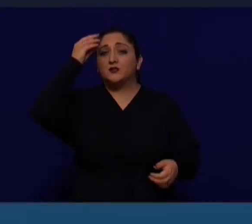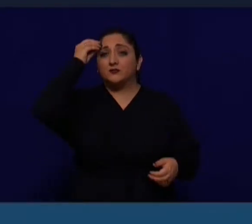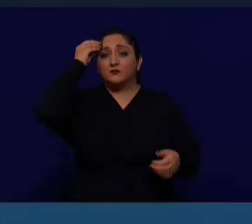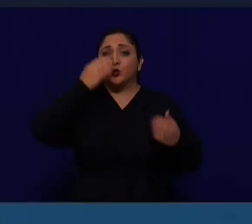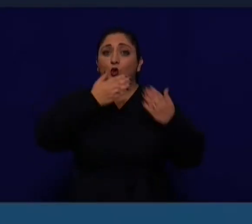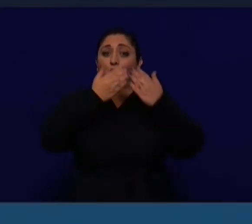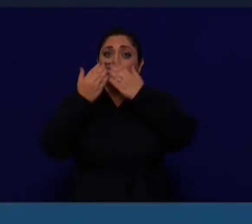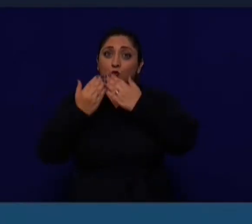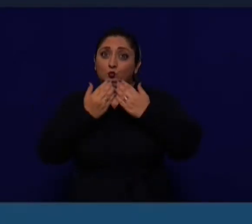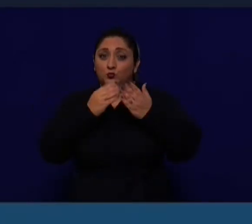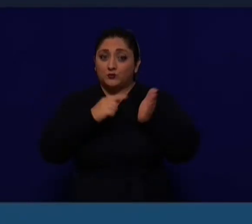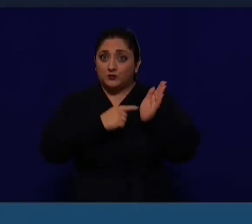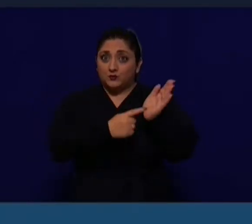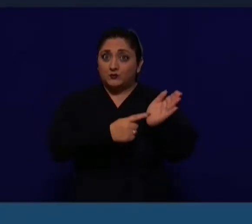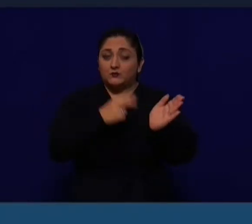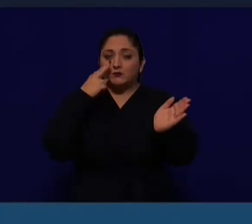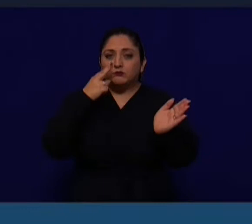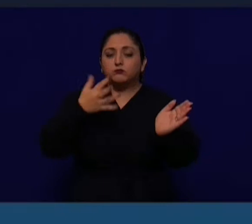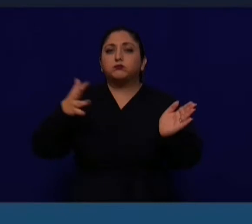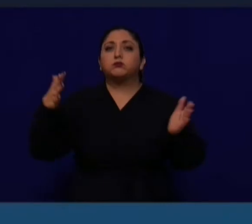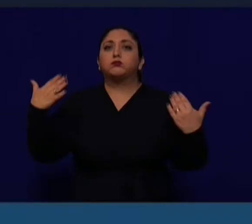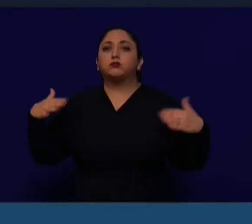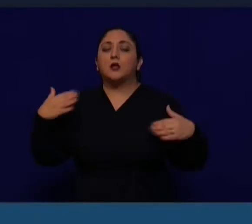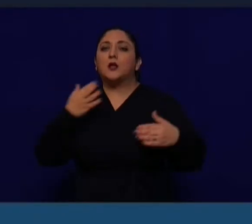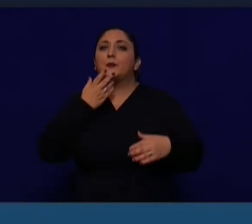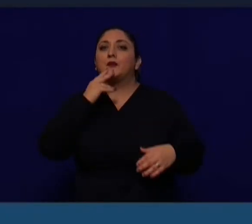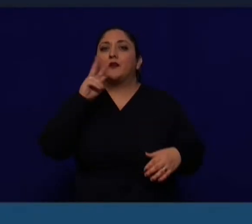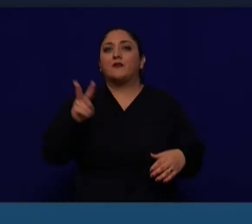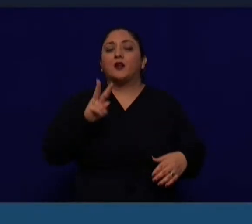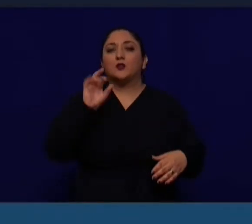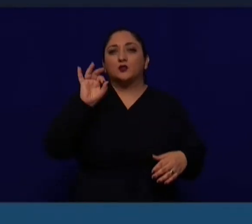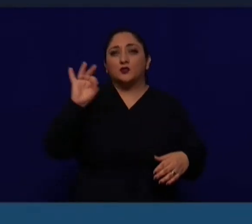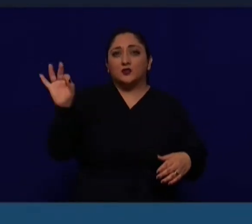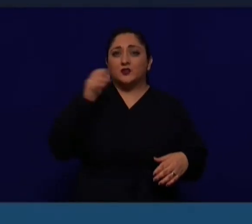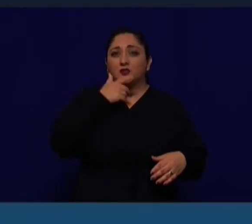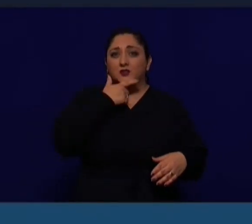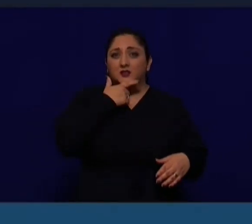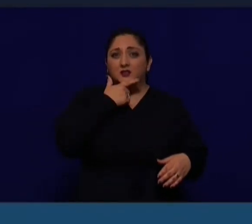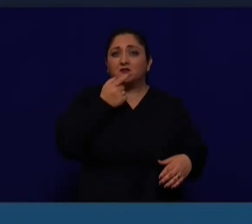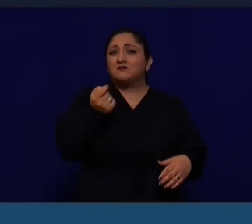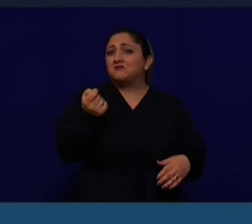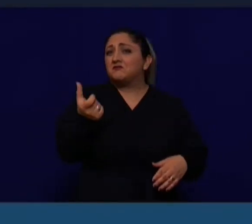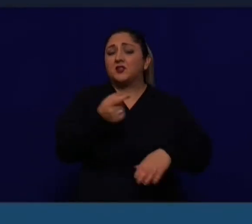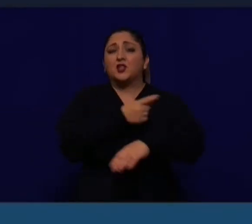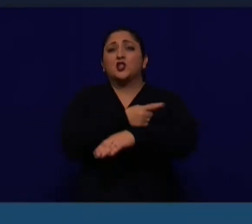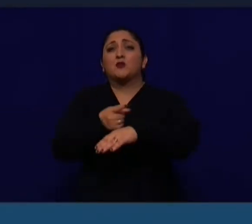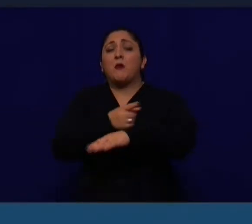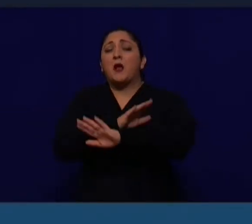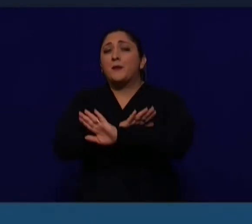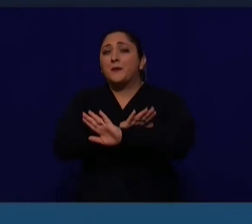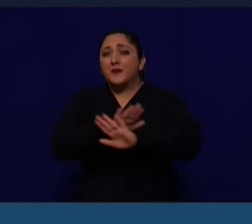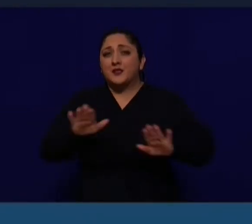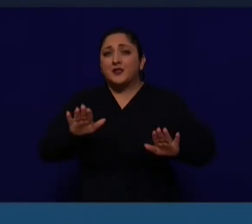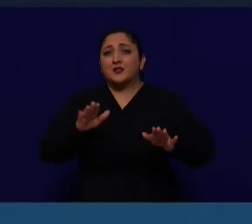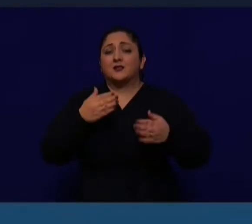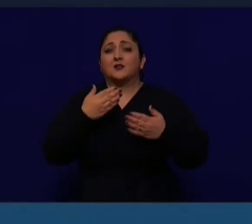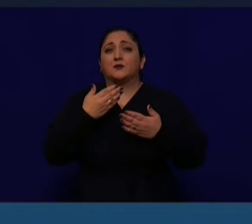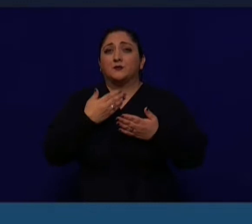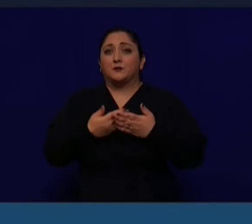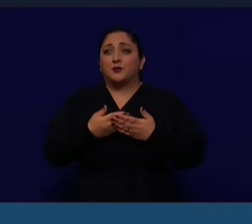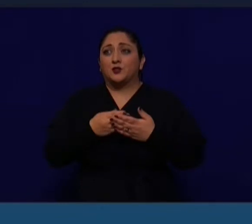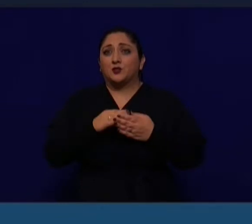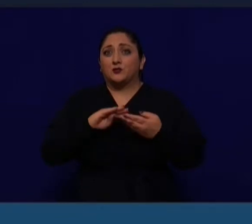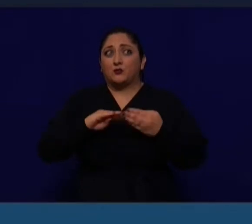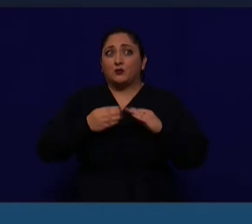wera ċar ukoll li meta inti jibda jkollok il-varjant ikunu biss ftit ġimgħat sakemm inti jibda jinfirex sew